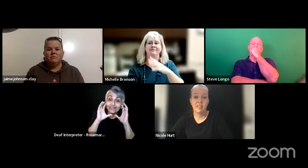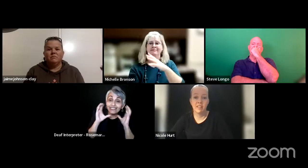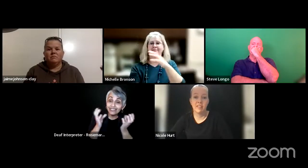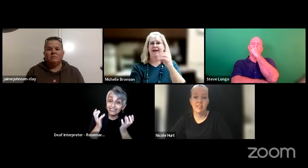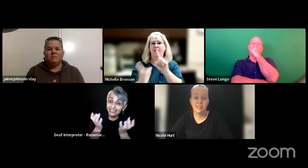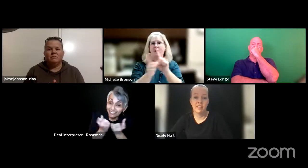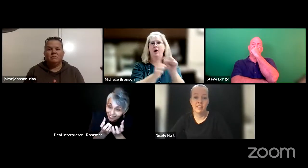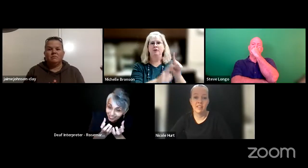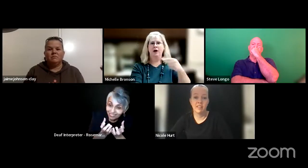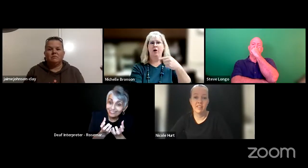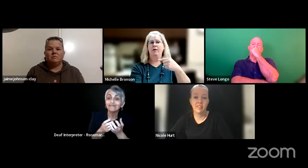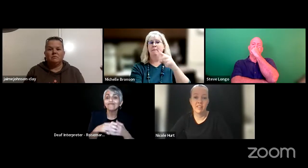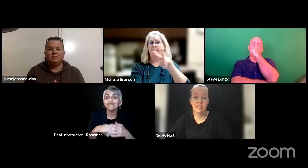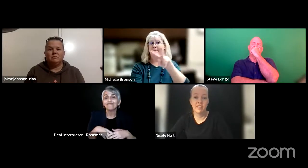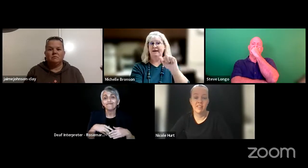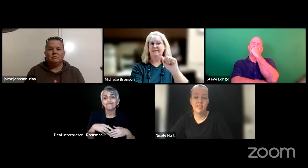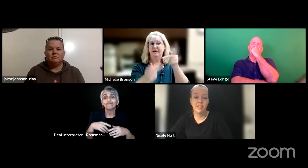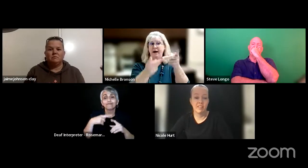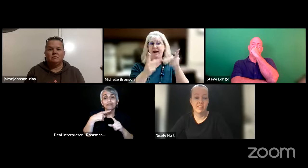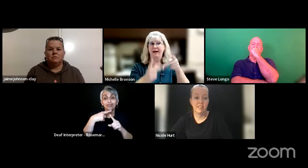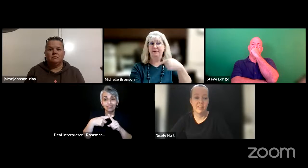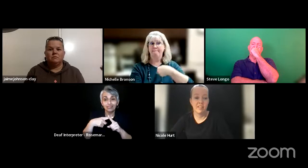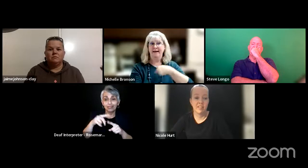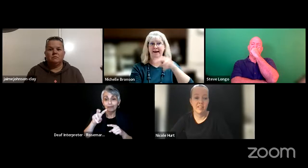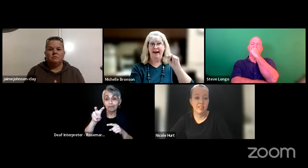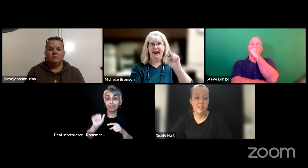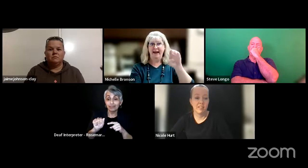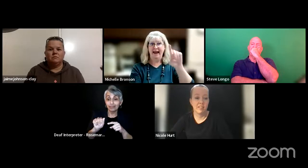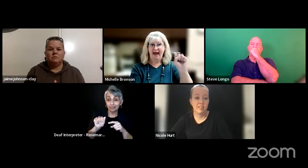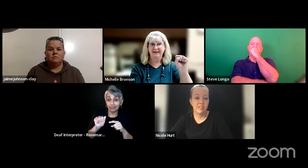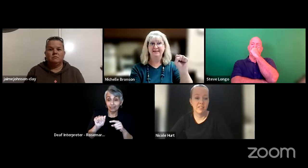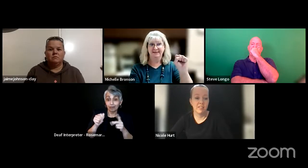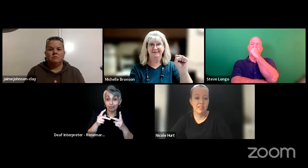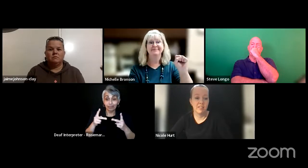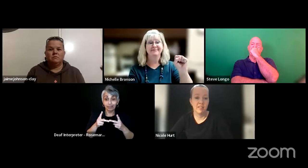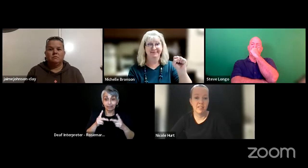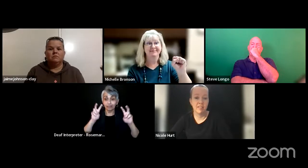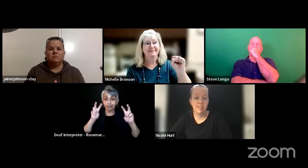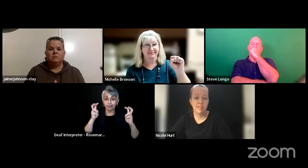And we had the deaf Santa Claus. We also